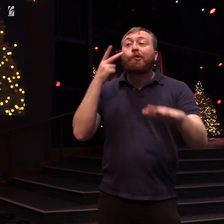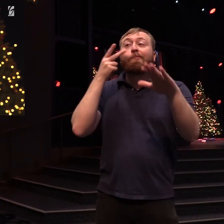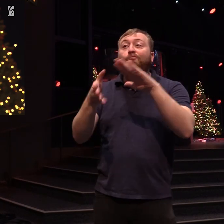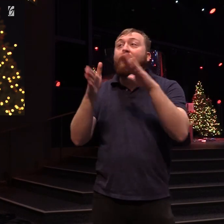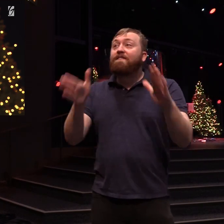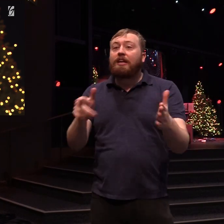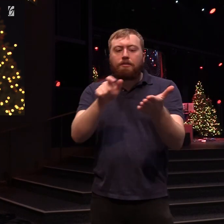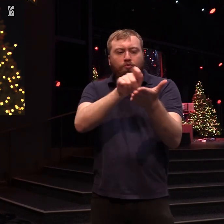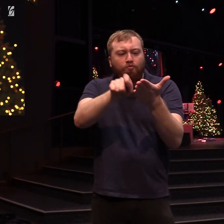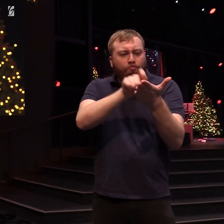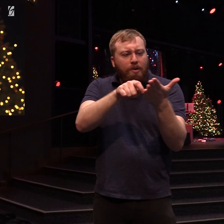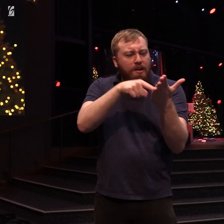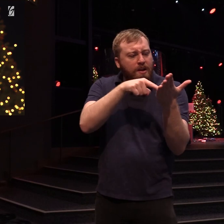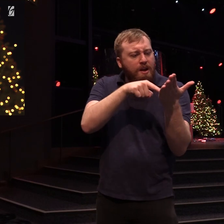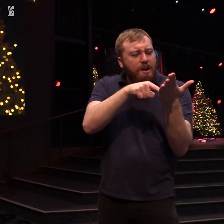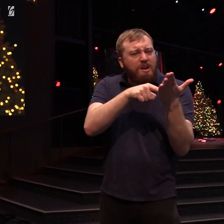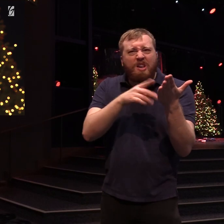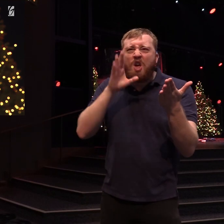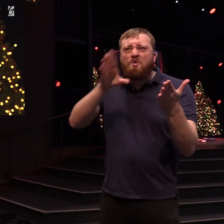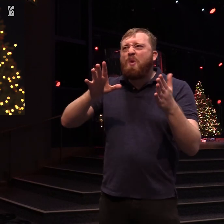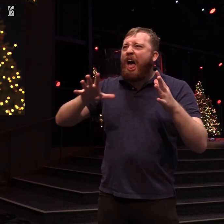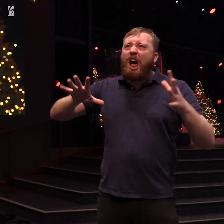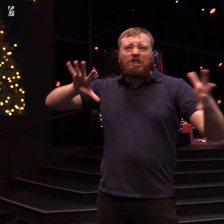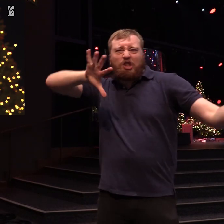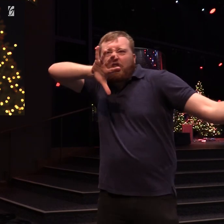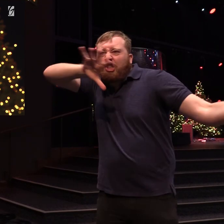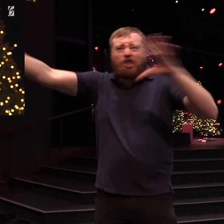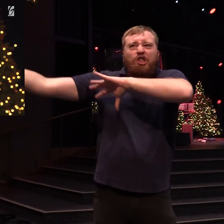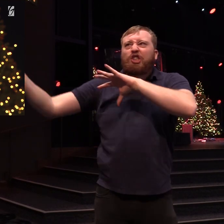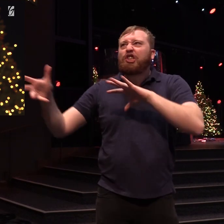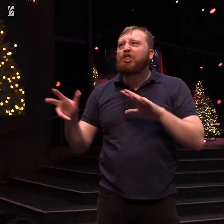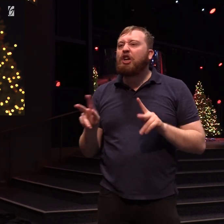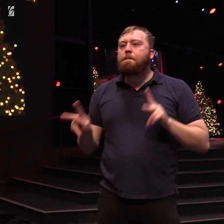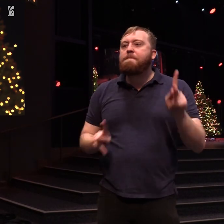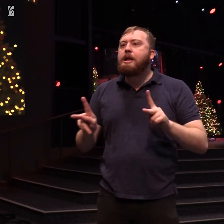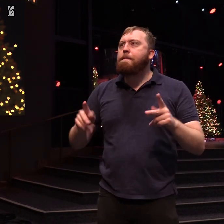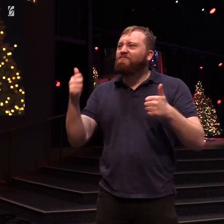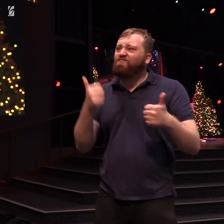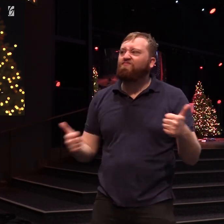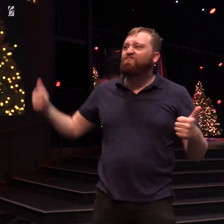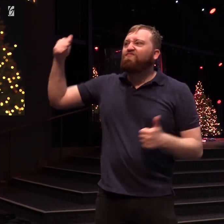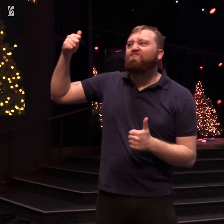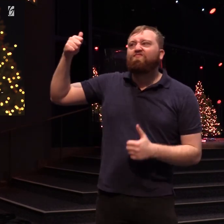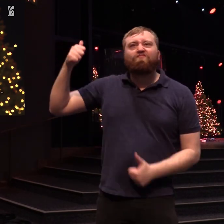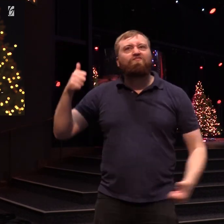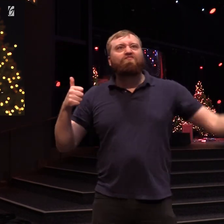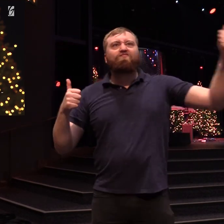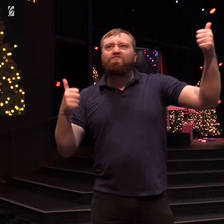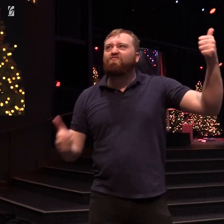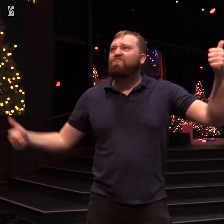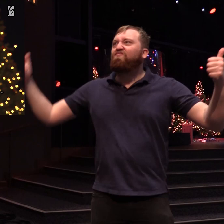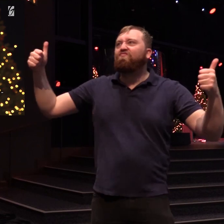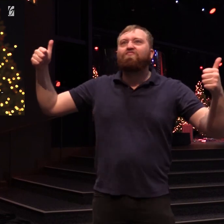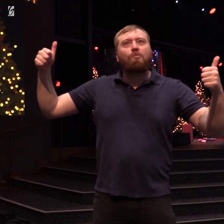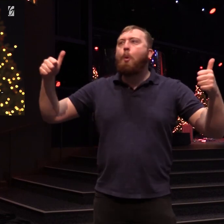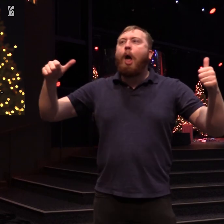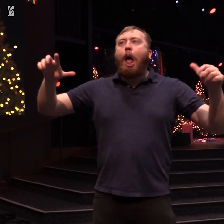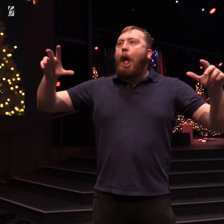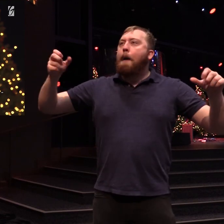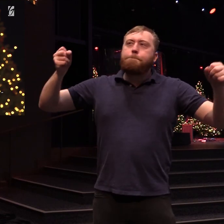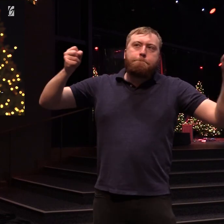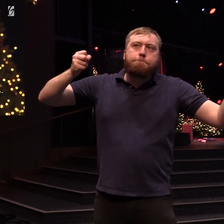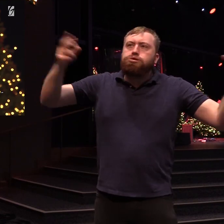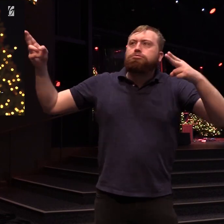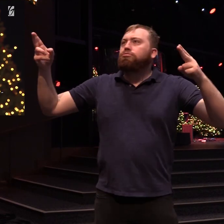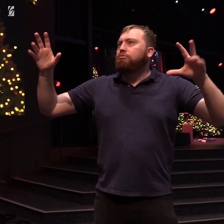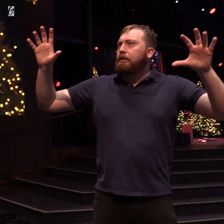devastation, and he will succeed in whatever he does. He will destroy those who are mighty, the holy people. He will cause deceit to prosper, and he